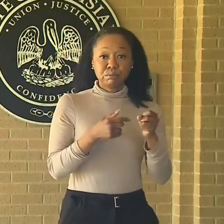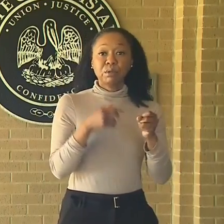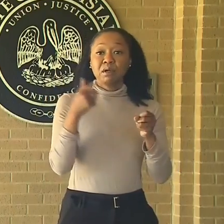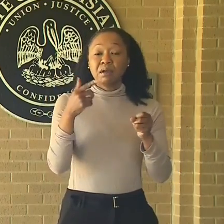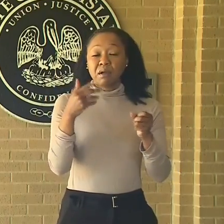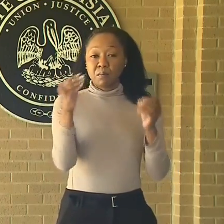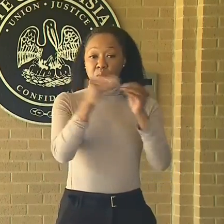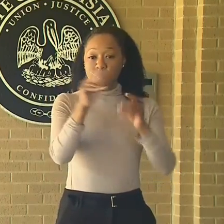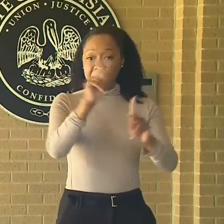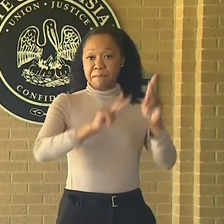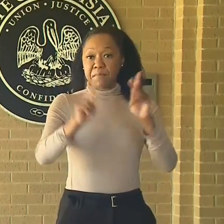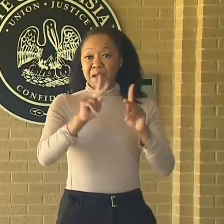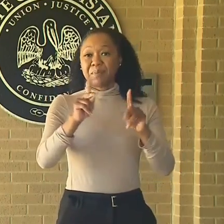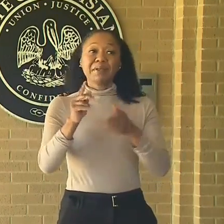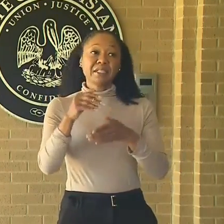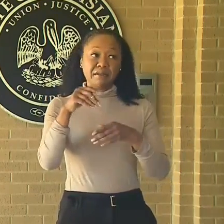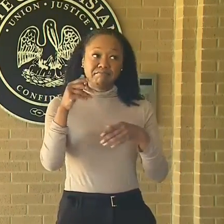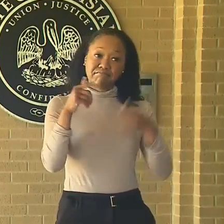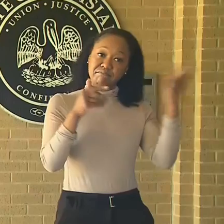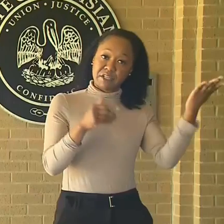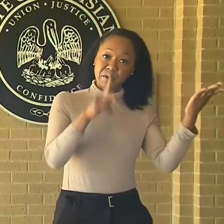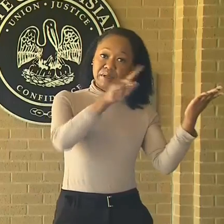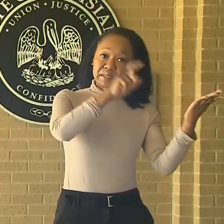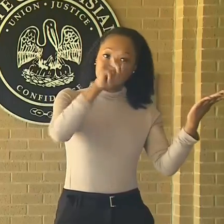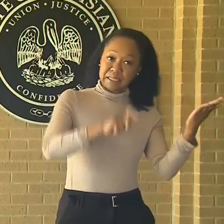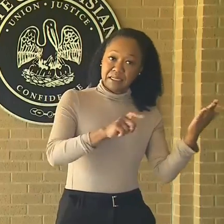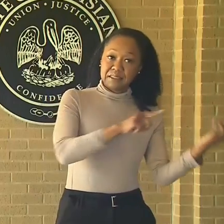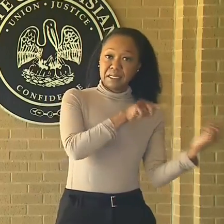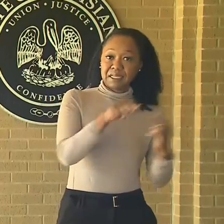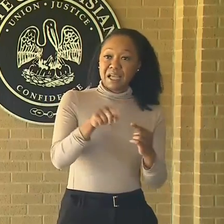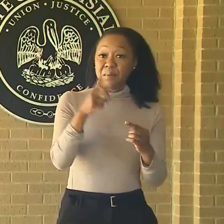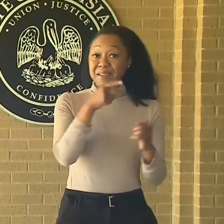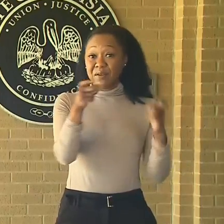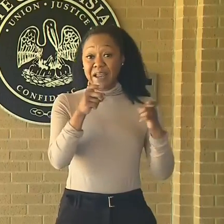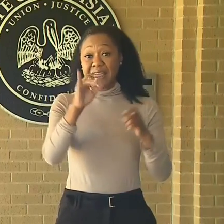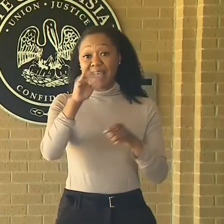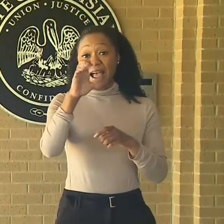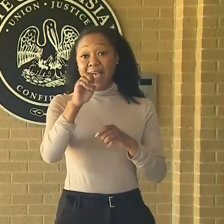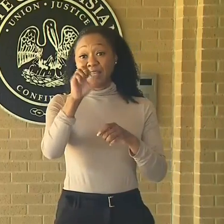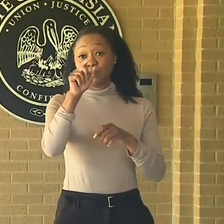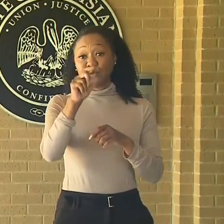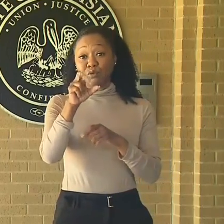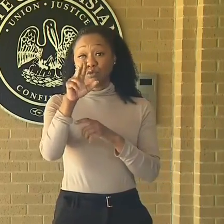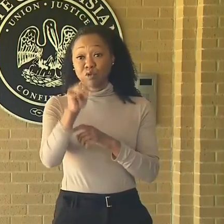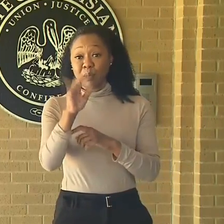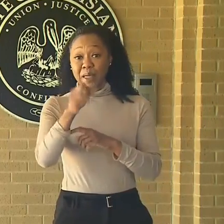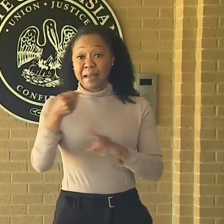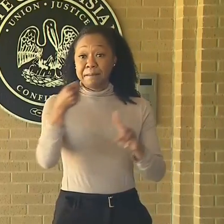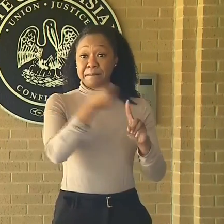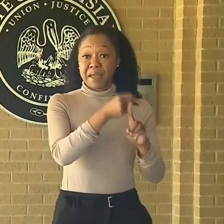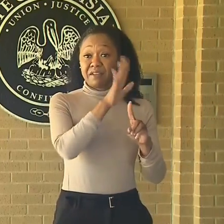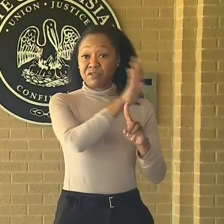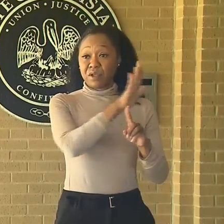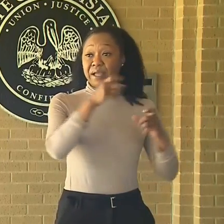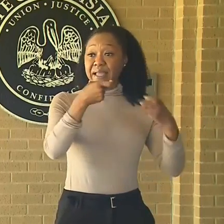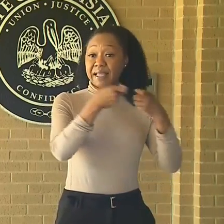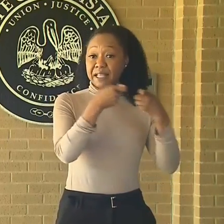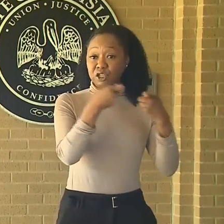Texas and elsewhere in order to deal with an ice storm, and it's the impact that it had on